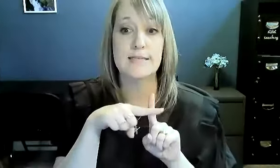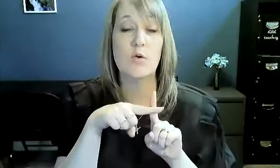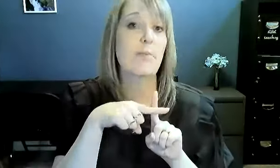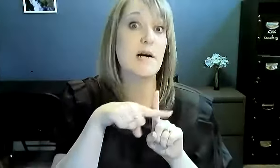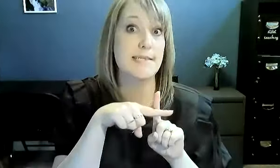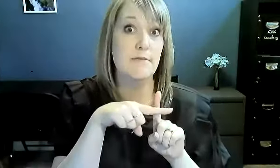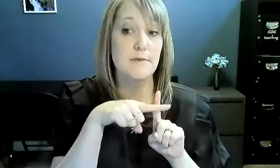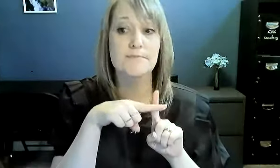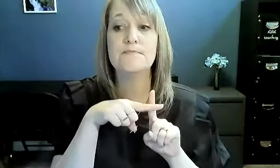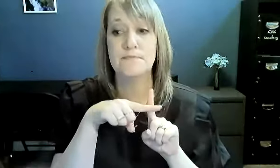or positive.